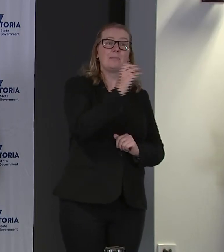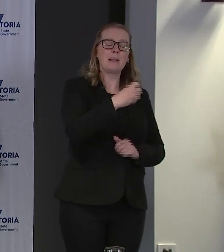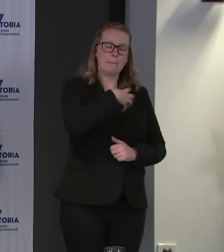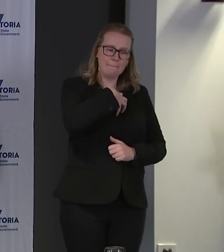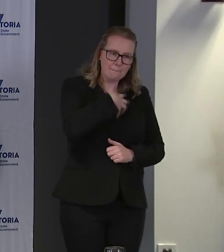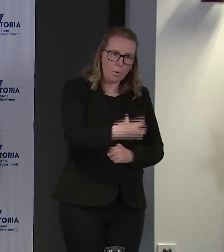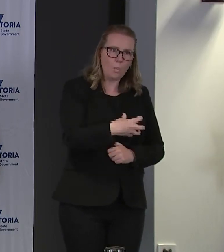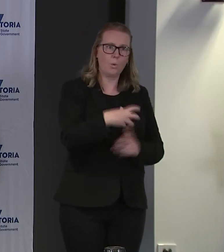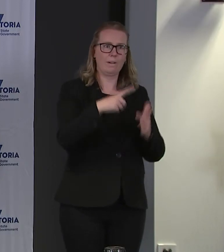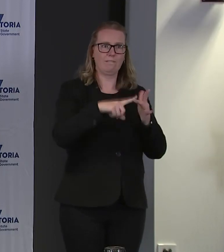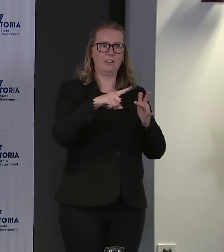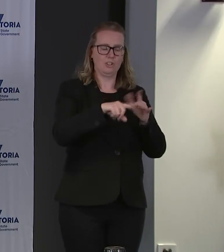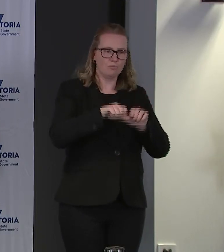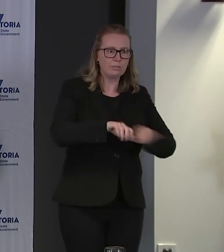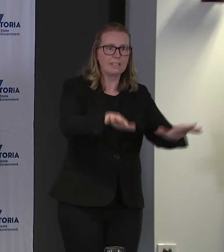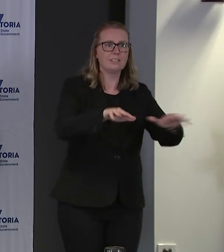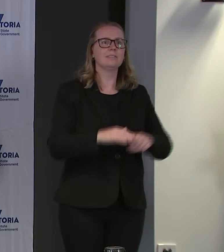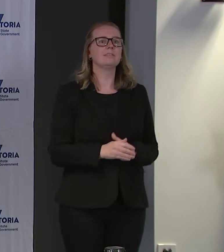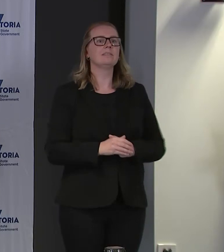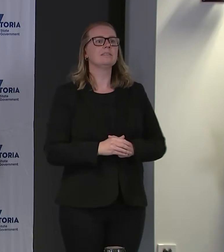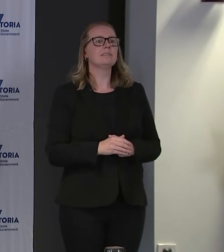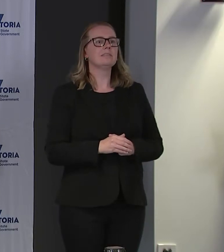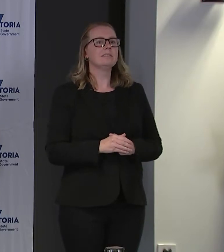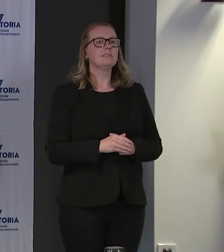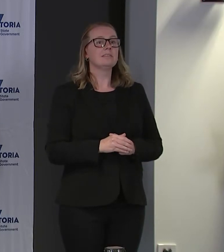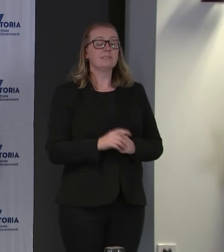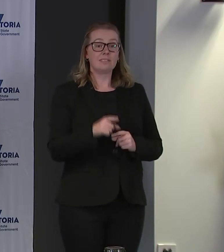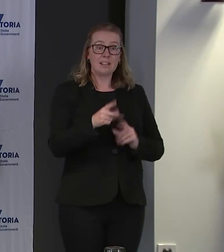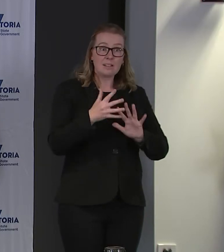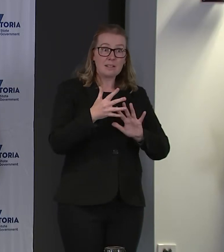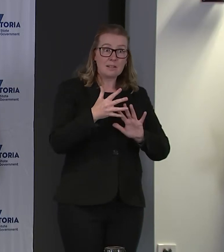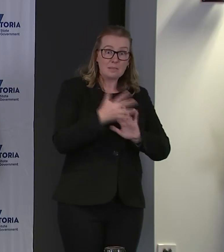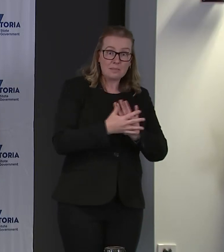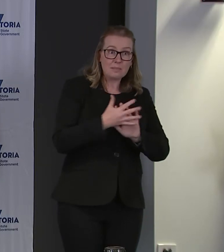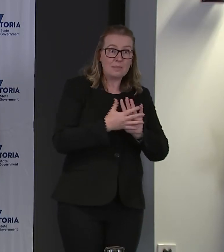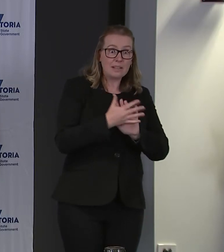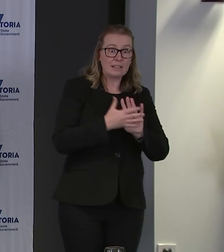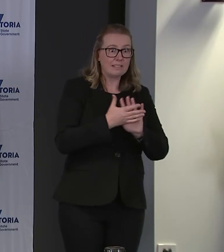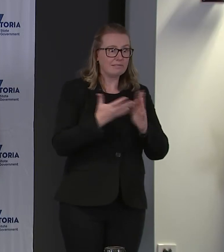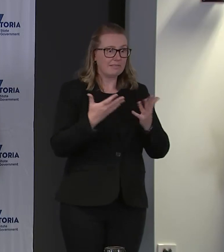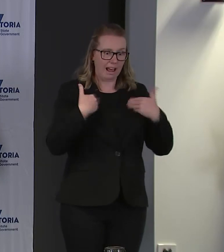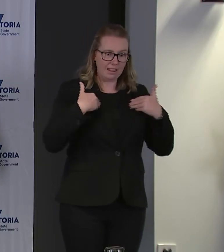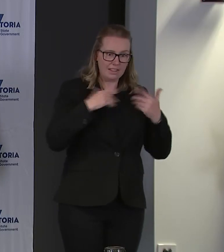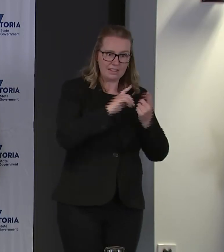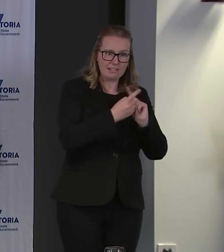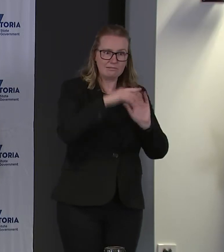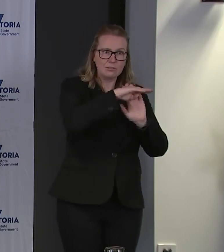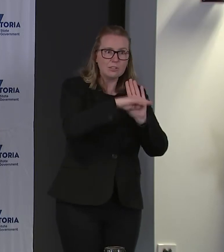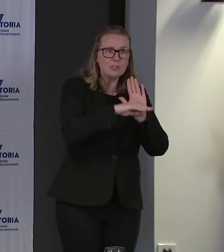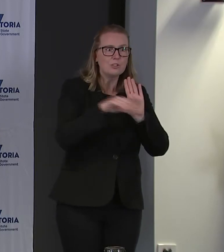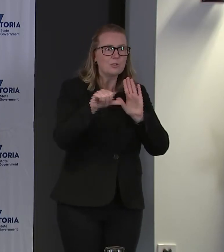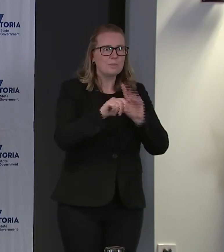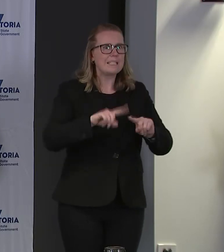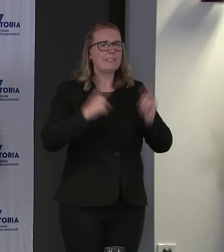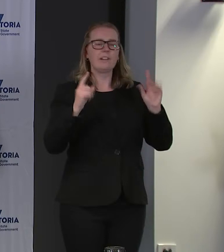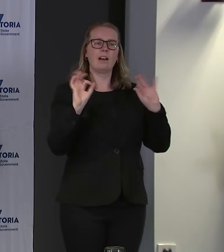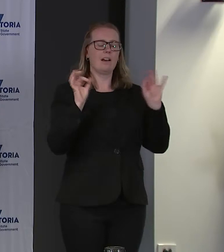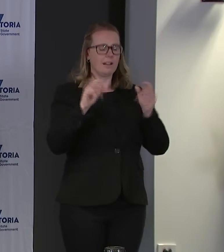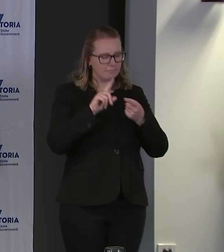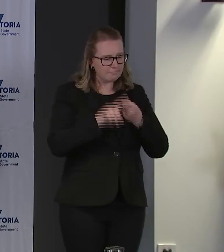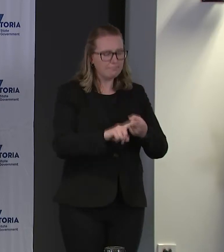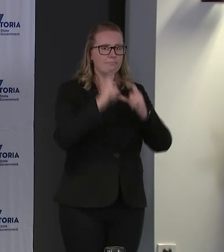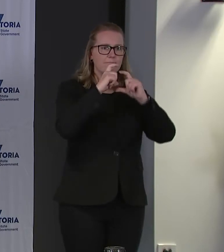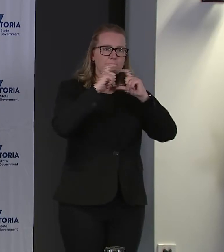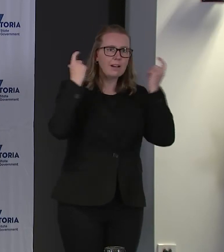that we use to stop transmission don't work? Absolutely not. They all work. So masks, physical distancing, hand washing, hand